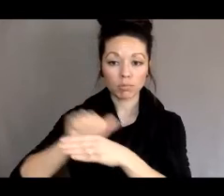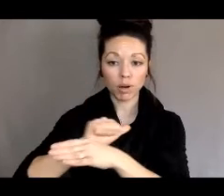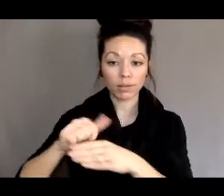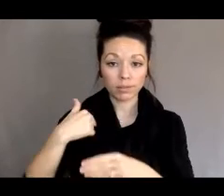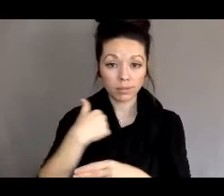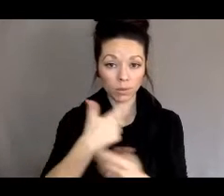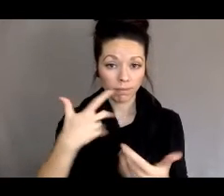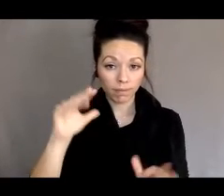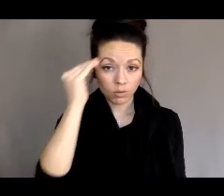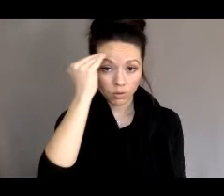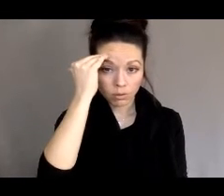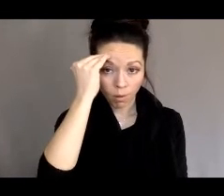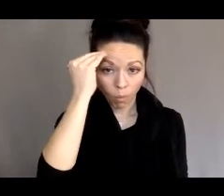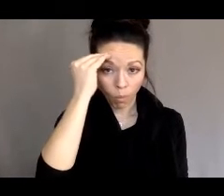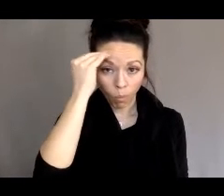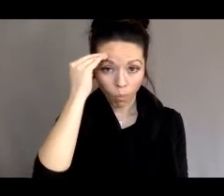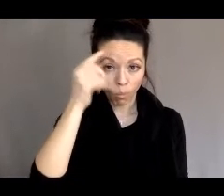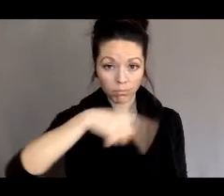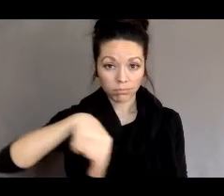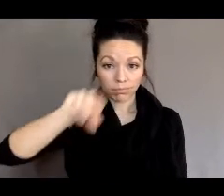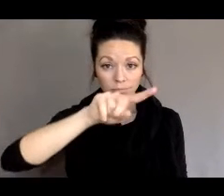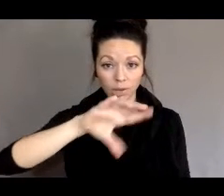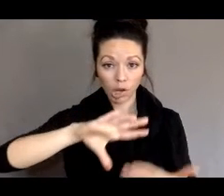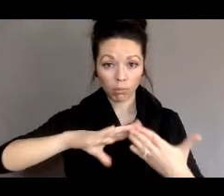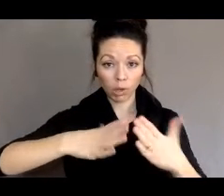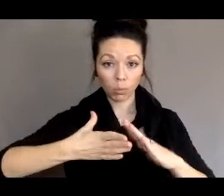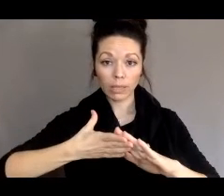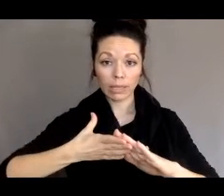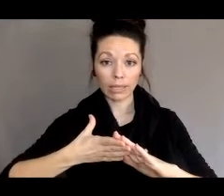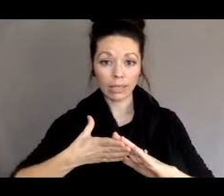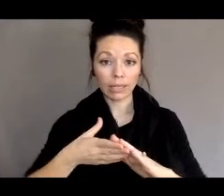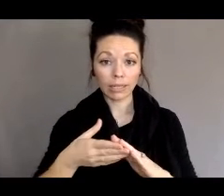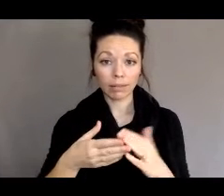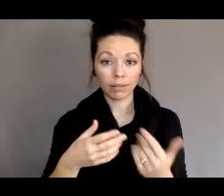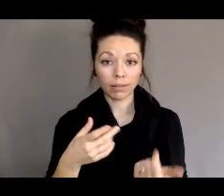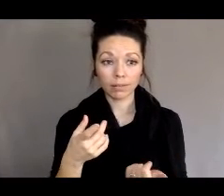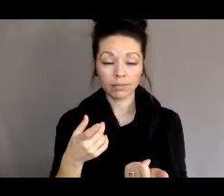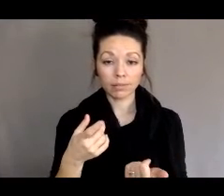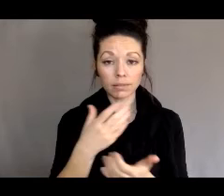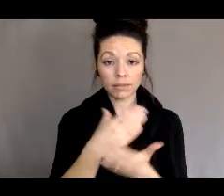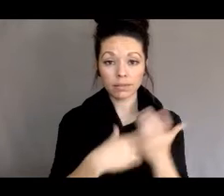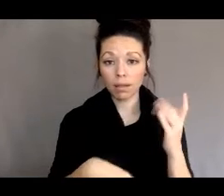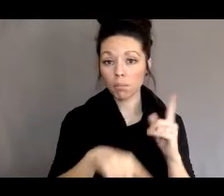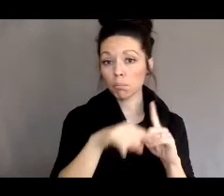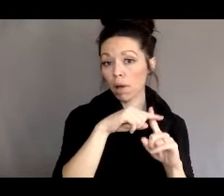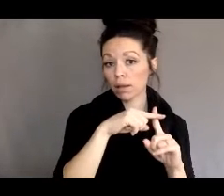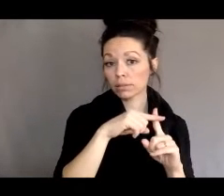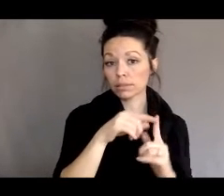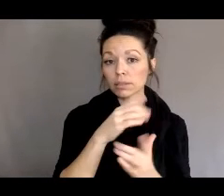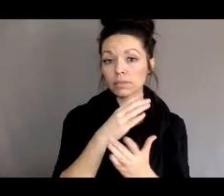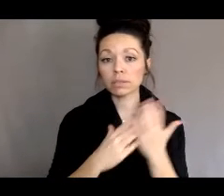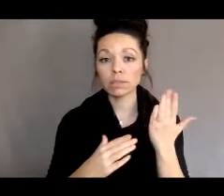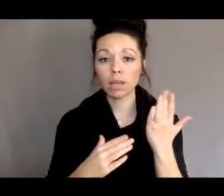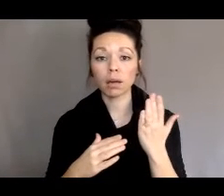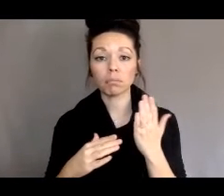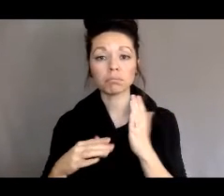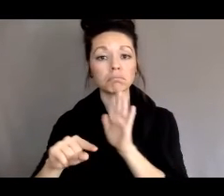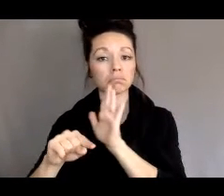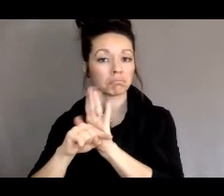from the community, that there has been both positive and